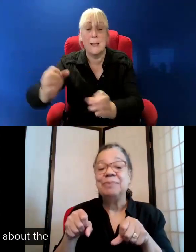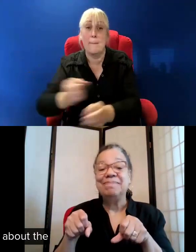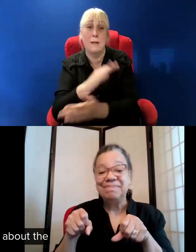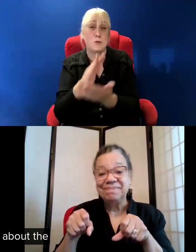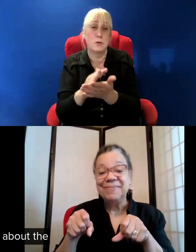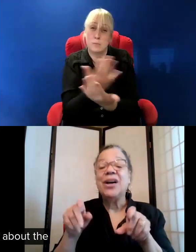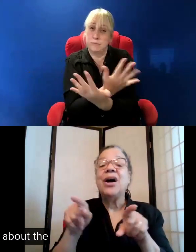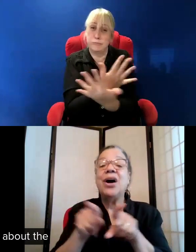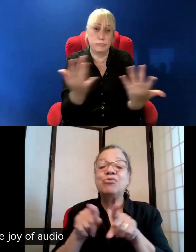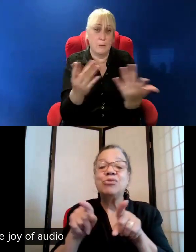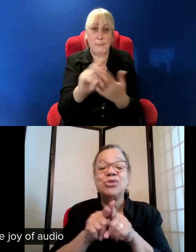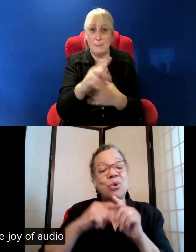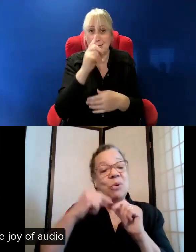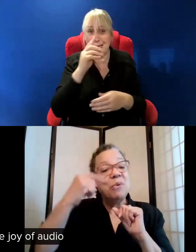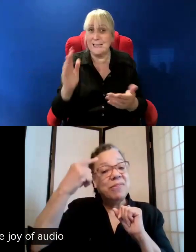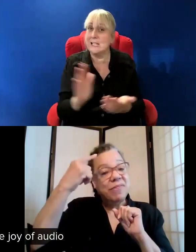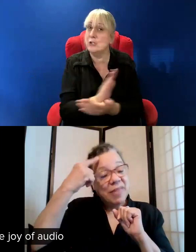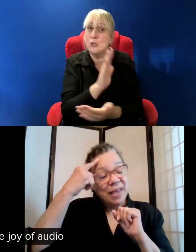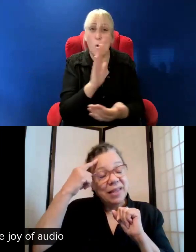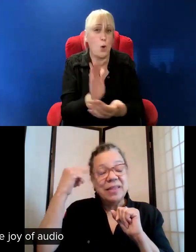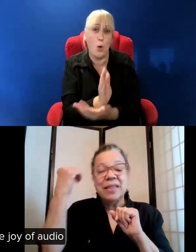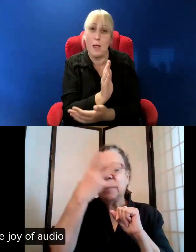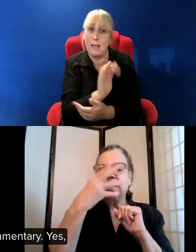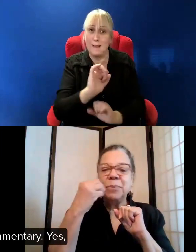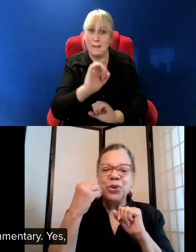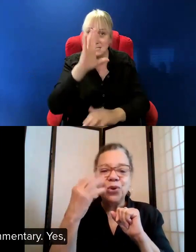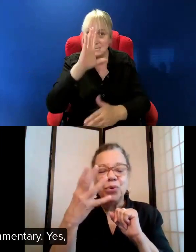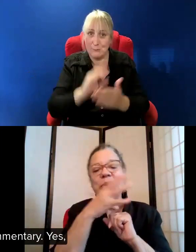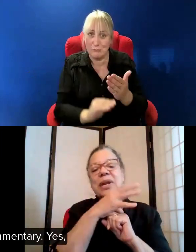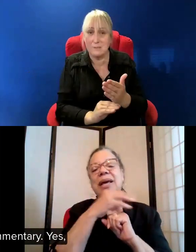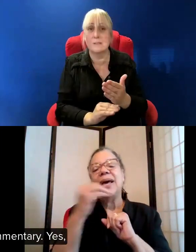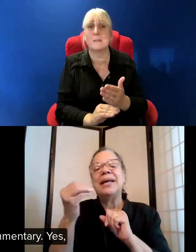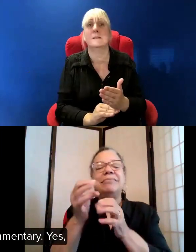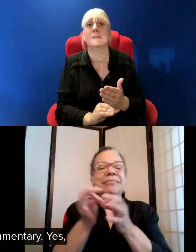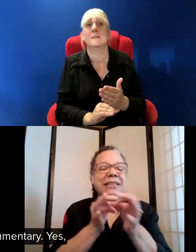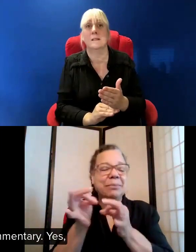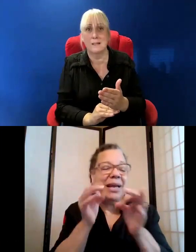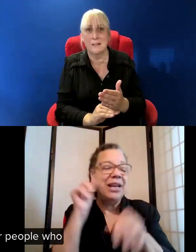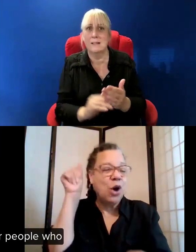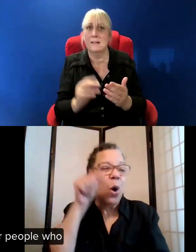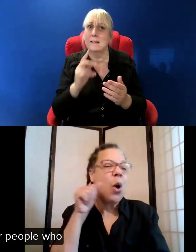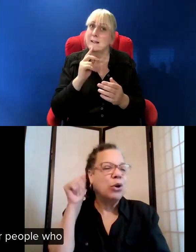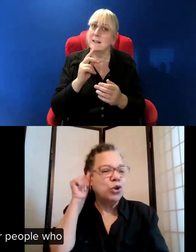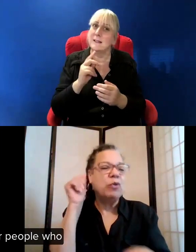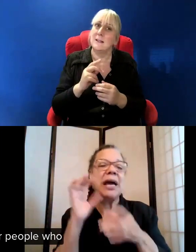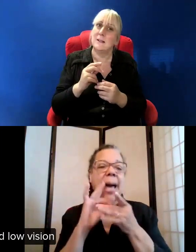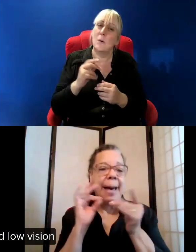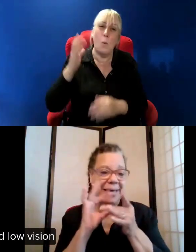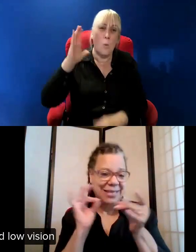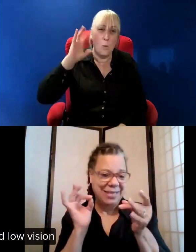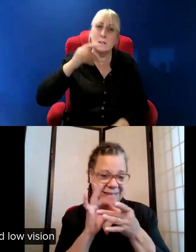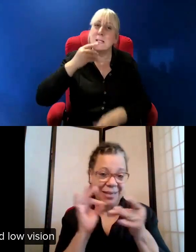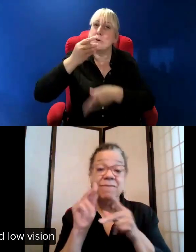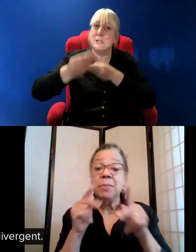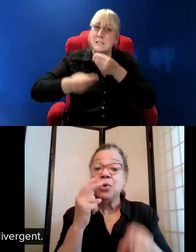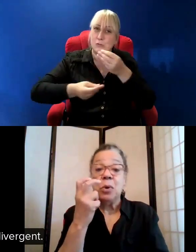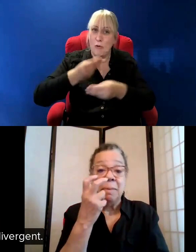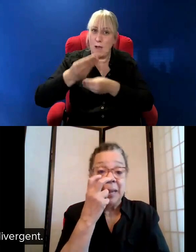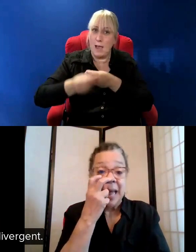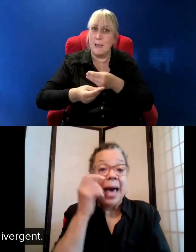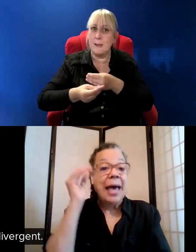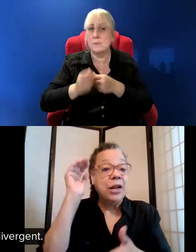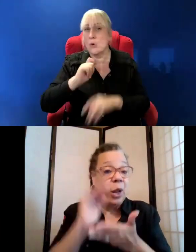also think about the beauty and the joy of audio described commentary. Yes, specifically for people who are blind and low vision